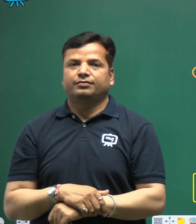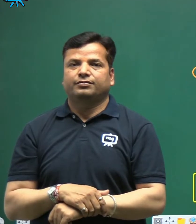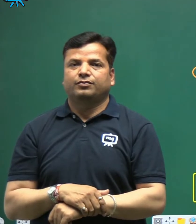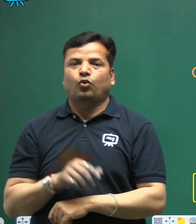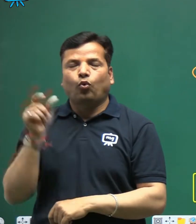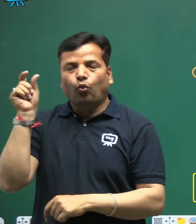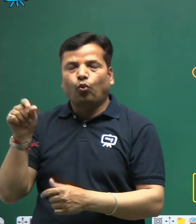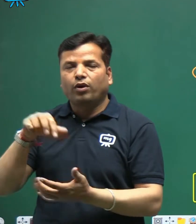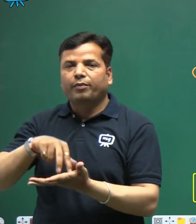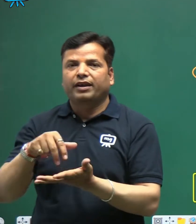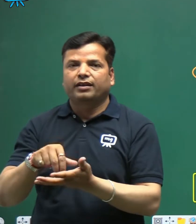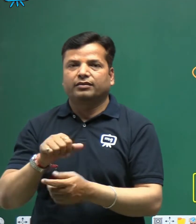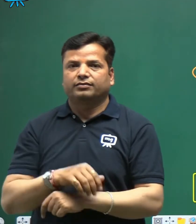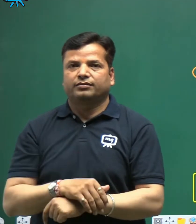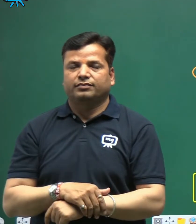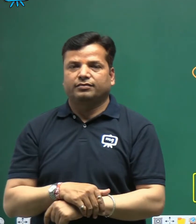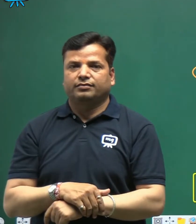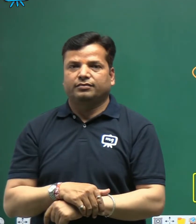Word meanings: